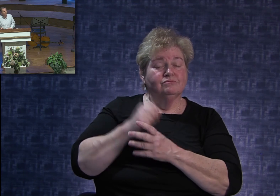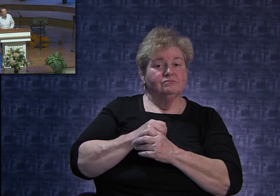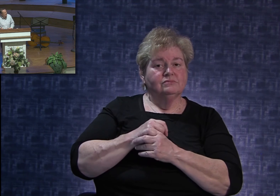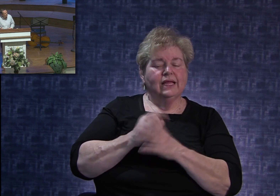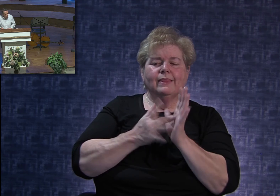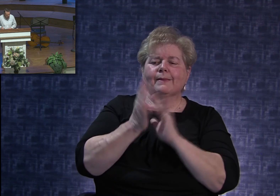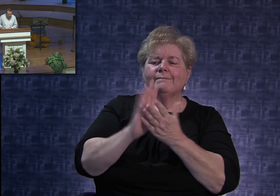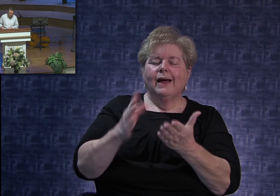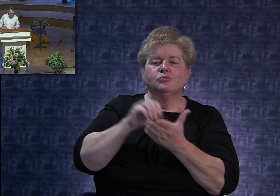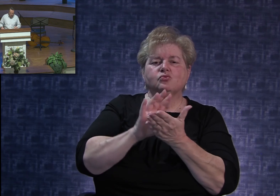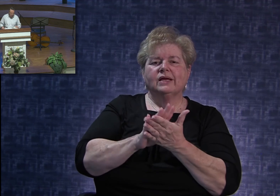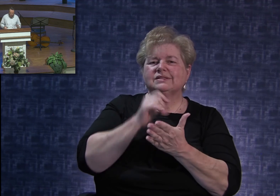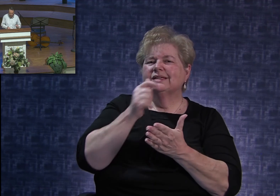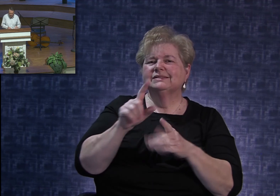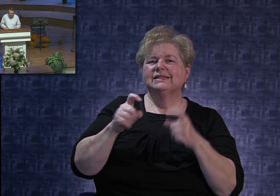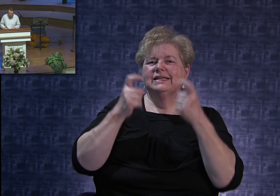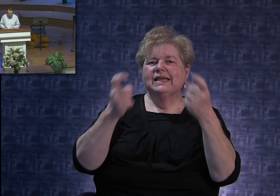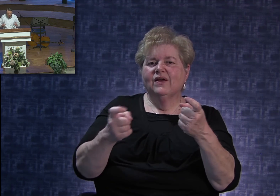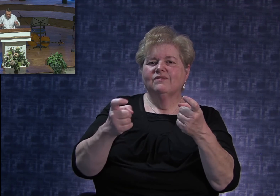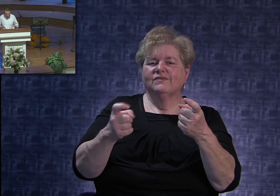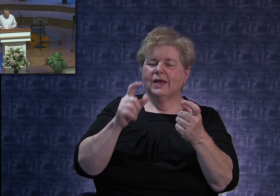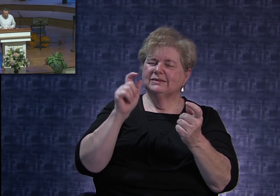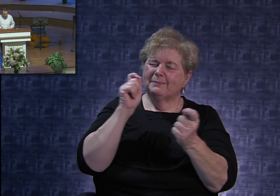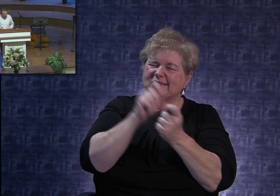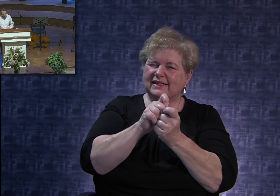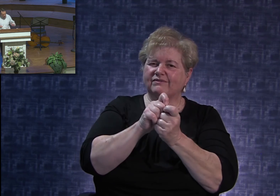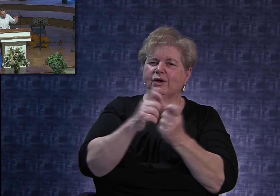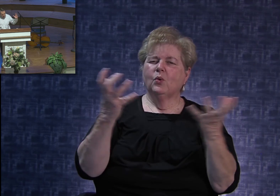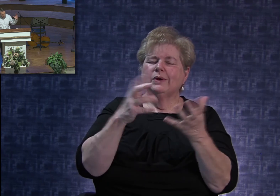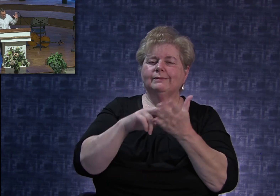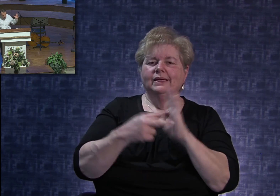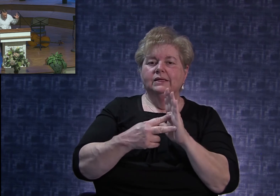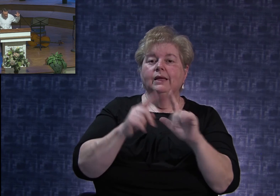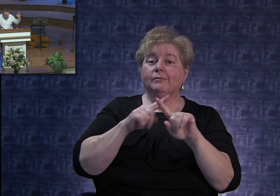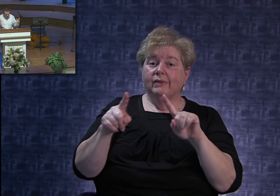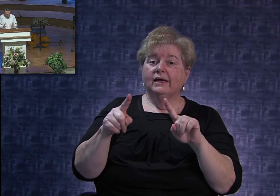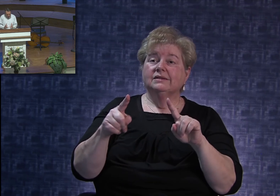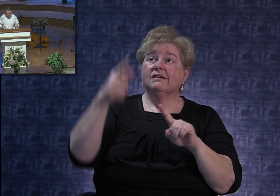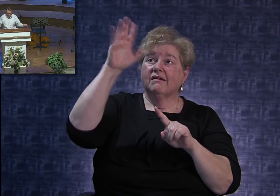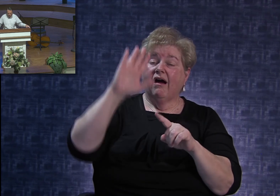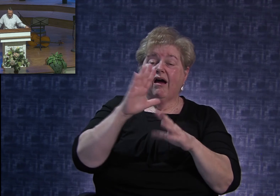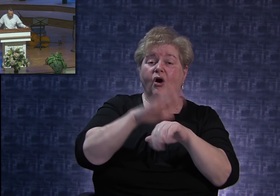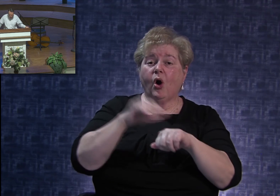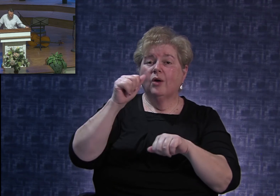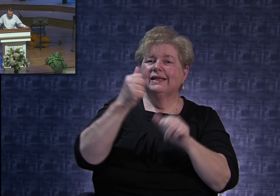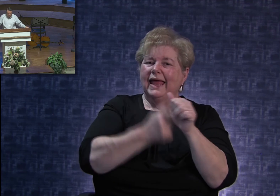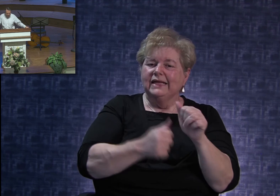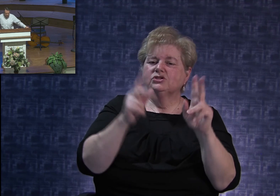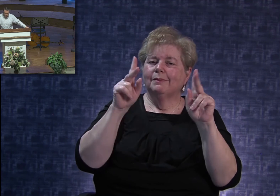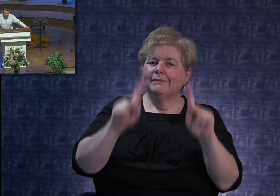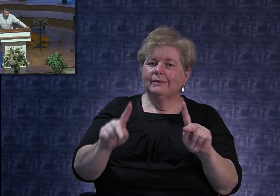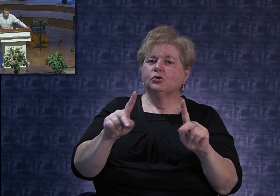give us a specific model or mold of what this looks like, but it is God calling each of His people to serve